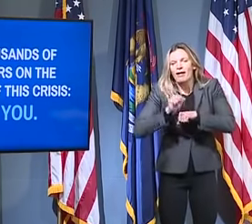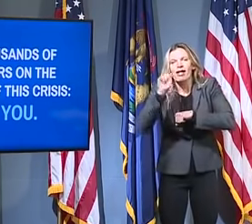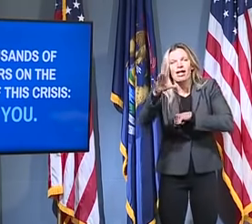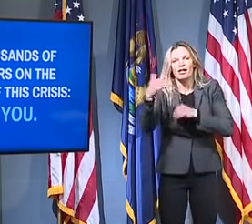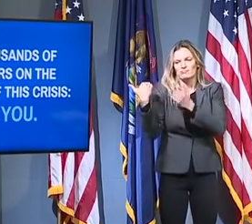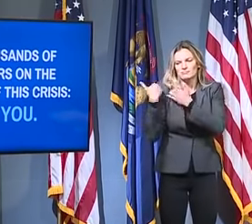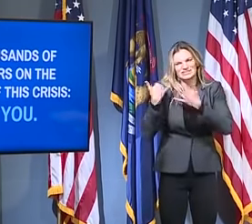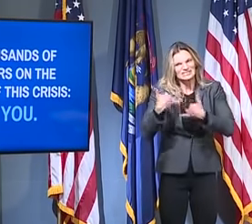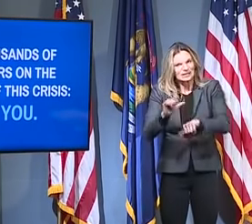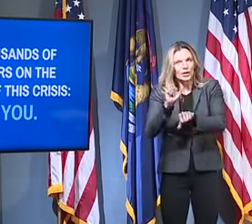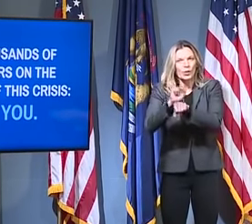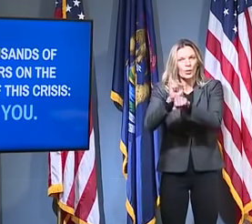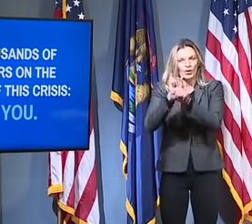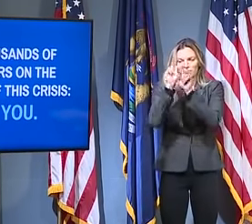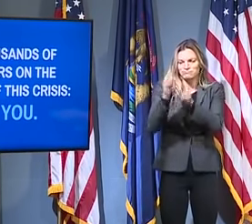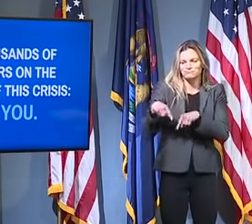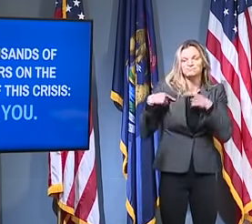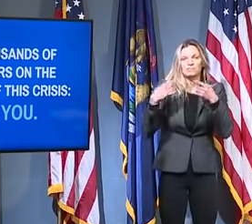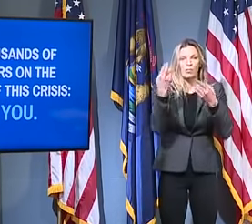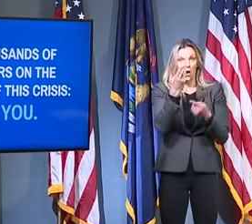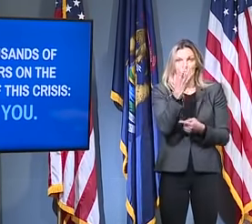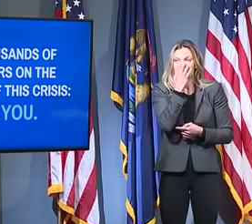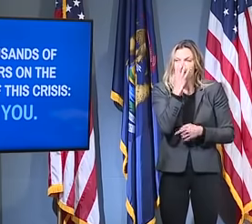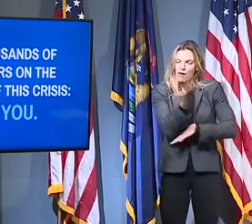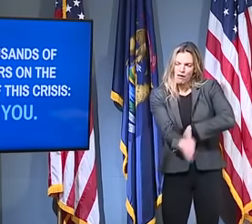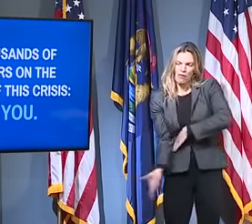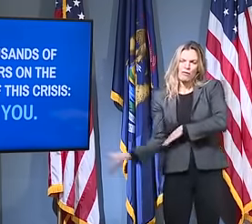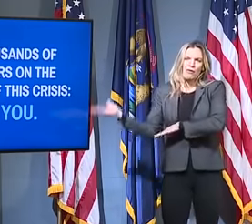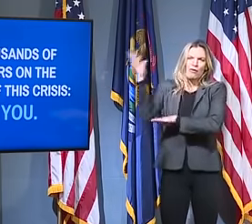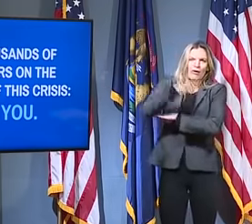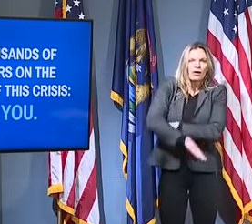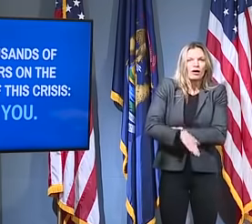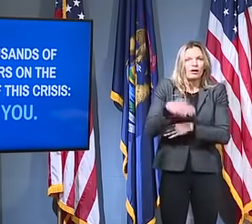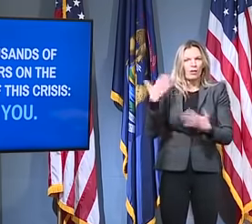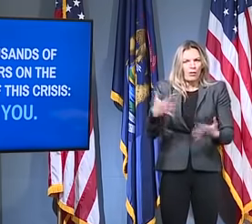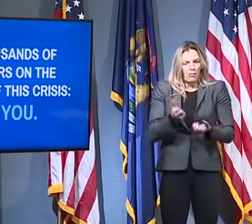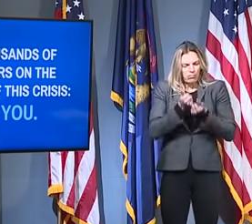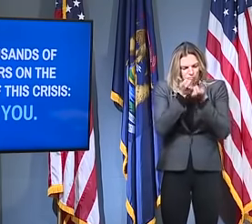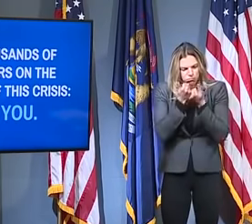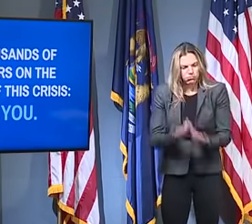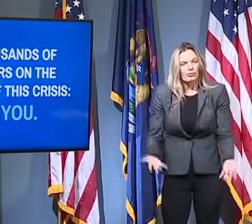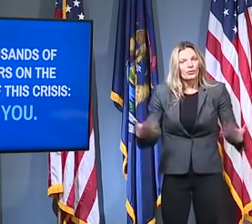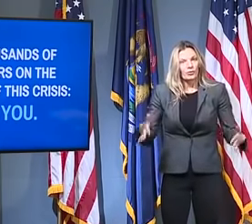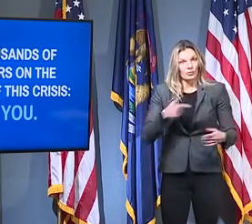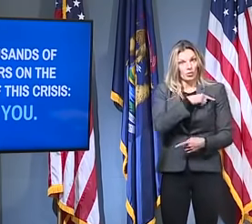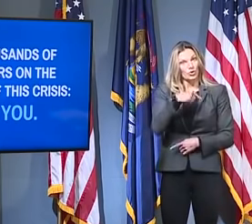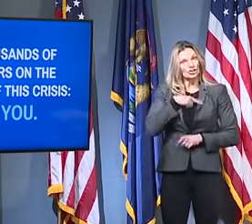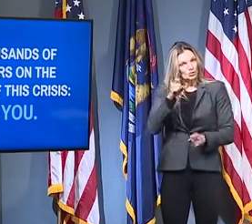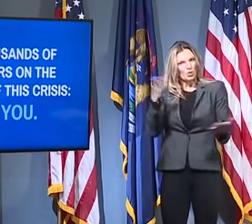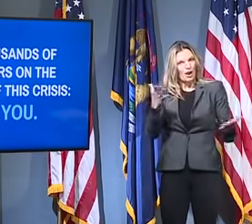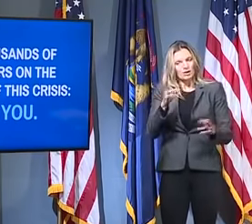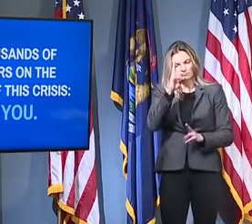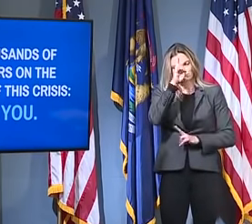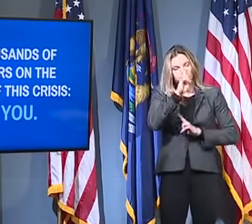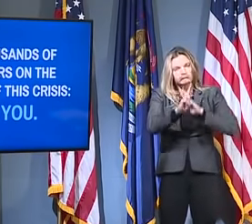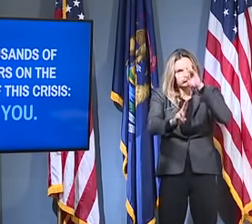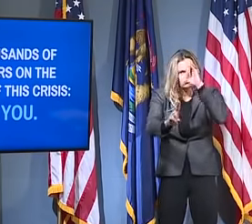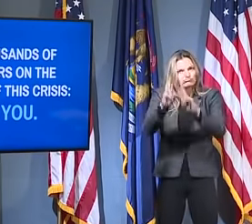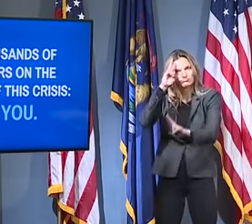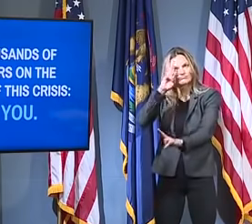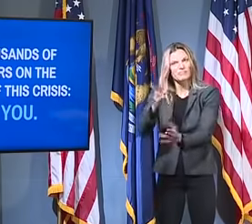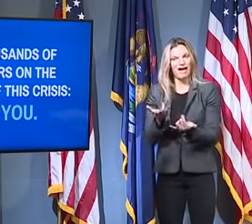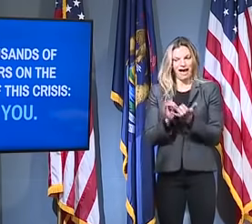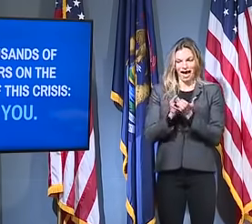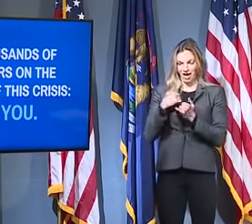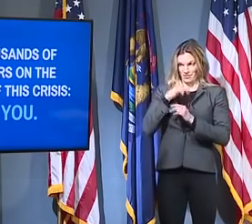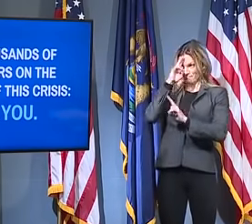day for hours on end to ensure our safety. They deserve our gratitude and respect, and the best way we can show it is